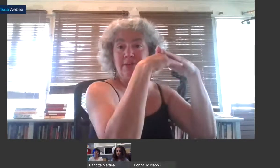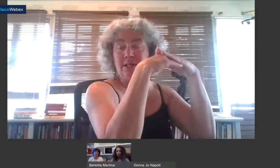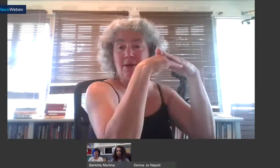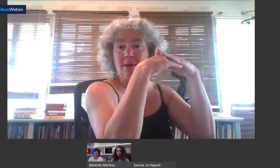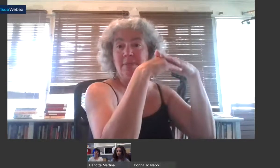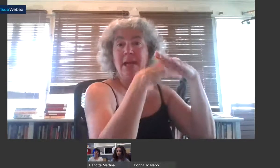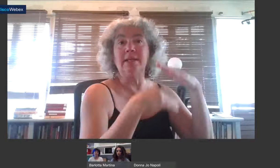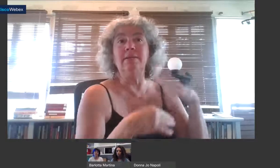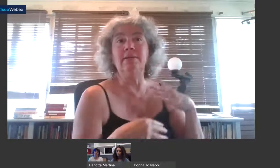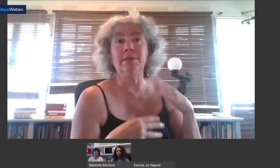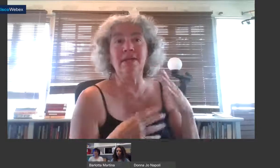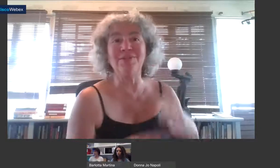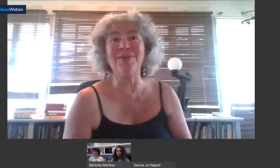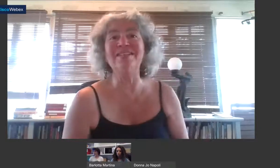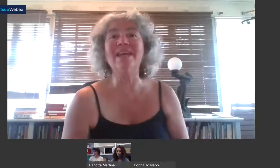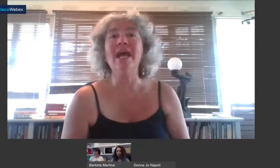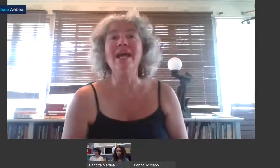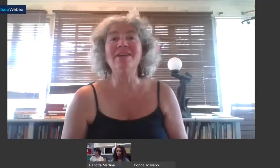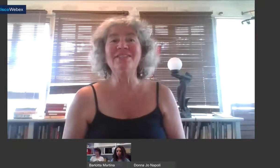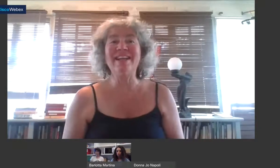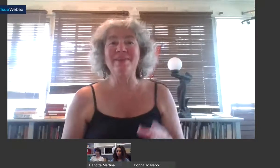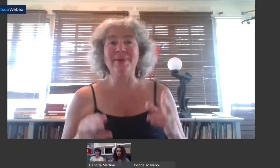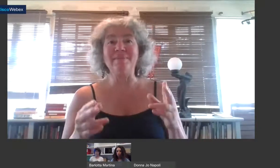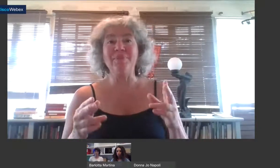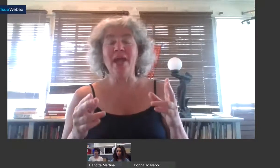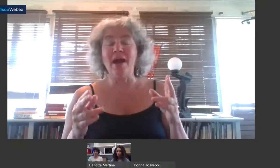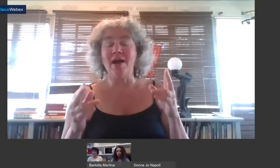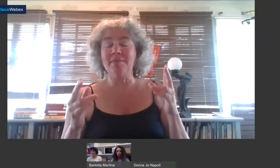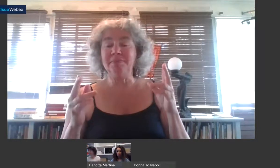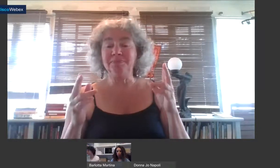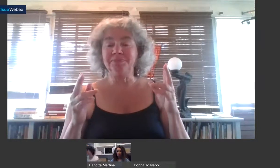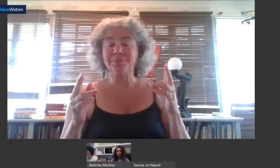the arm and does the wrist. Here's another one.